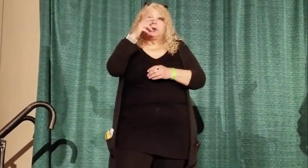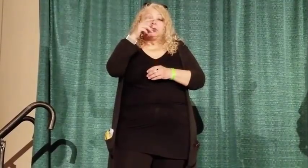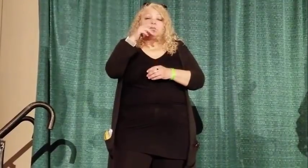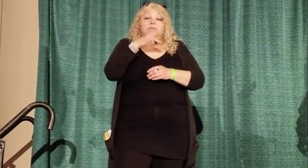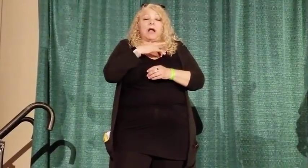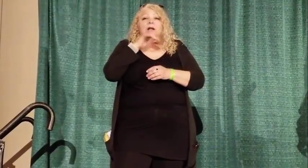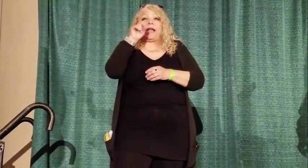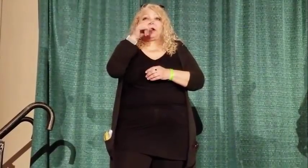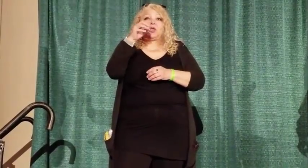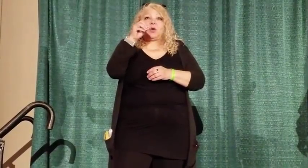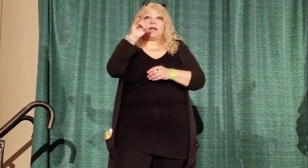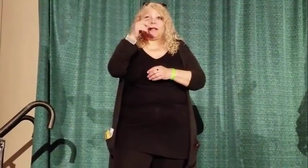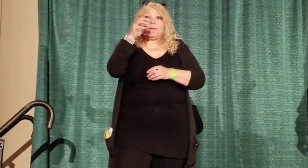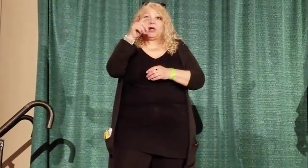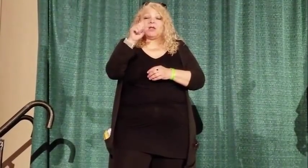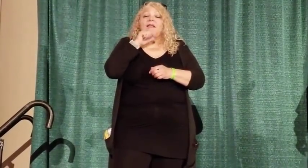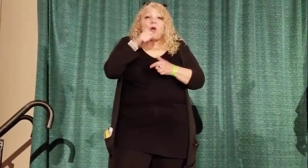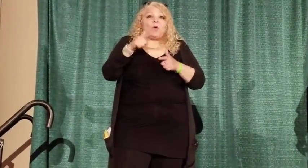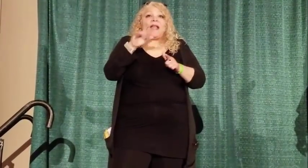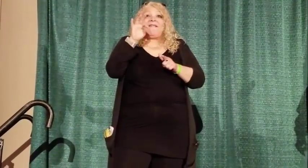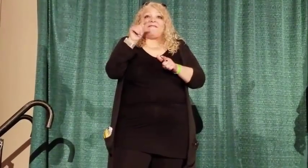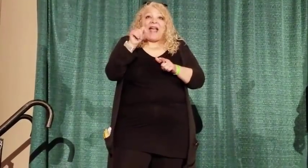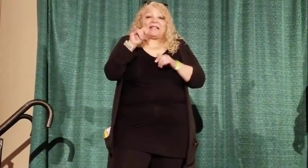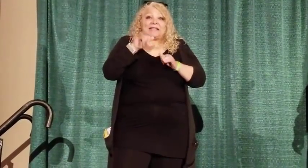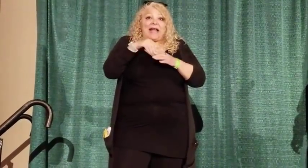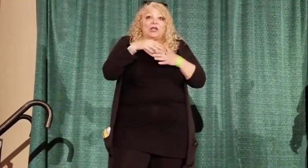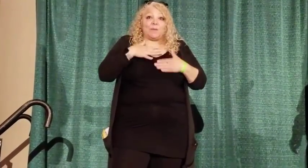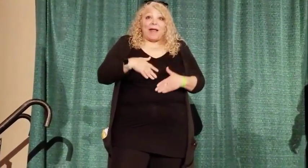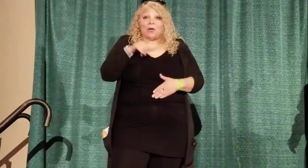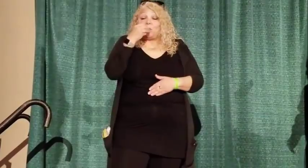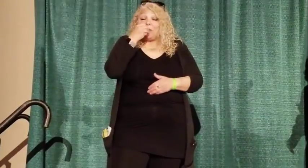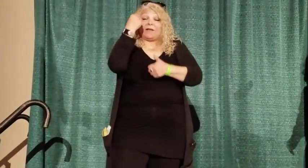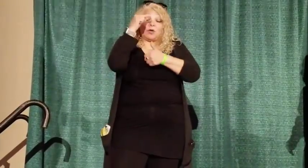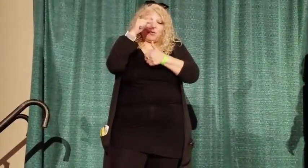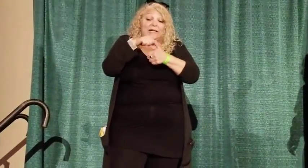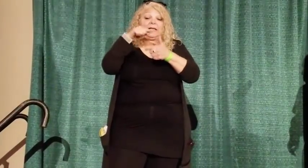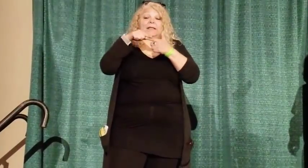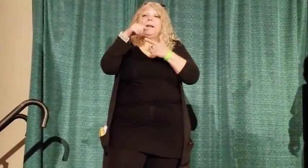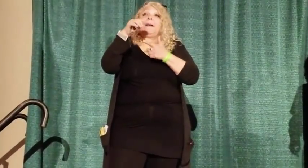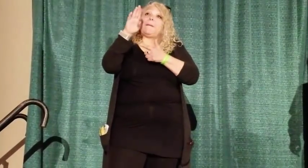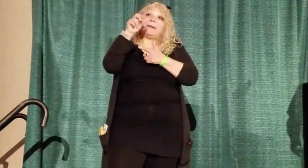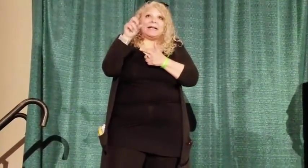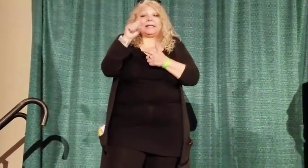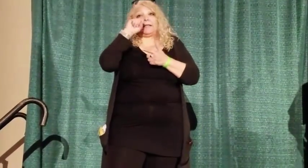fat be stored easily on the body when you're eating your greens and your beans and your onions and mushrooms. These foods say, no